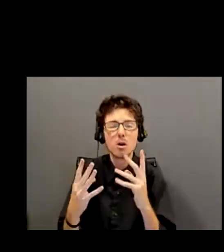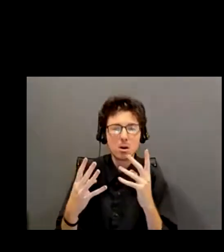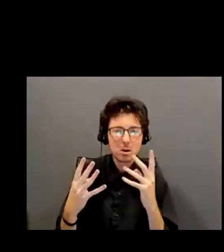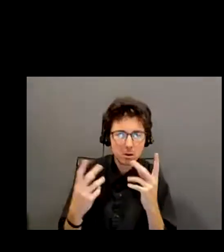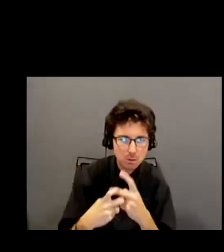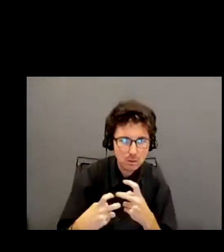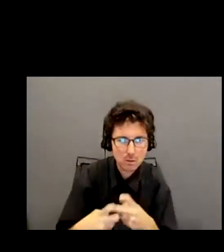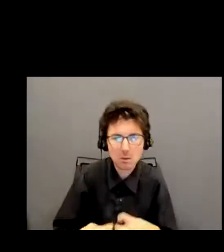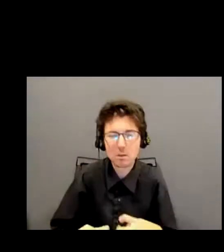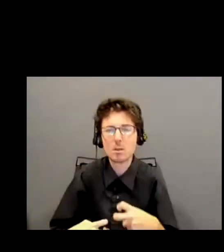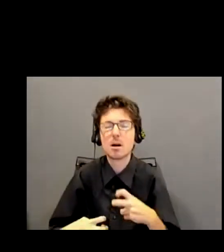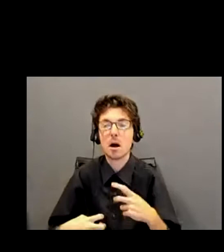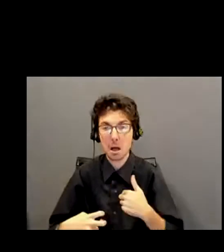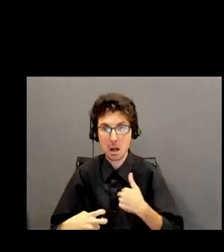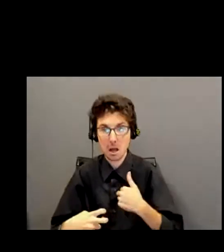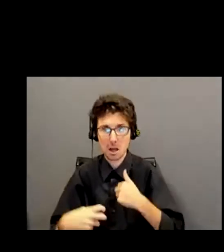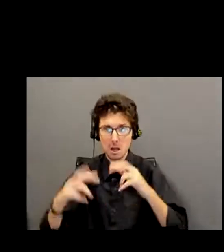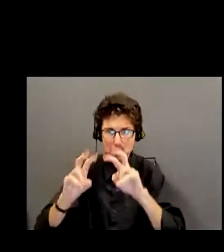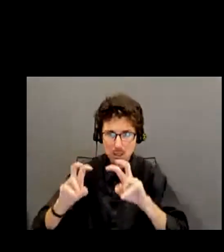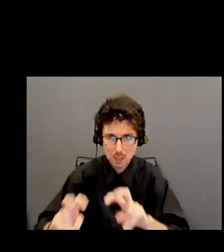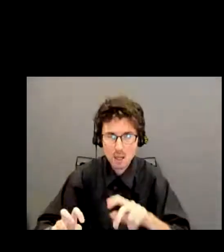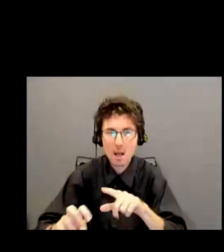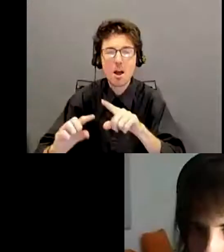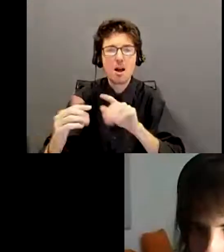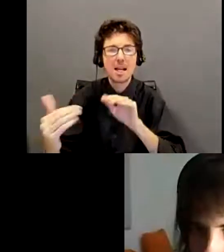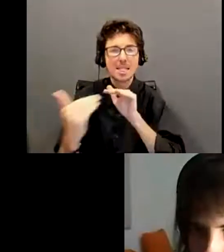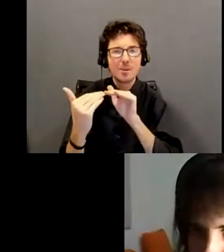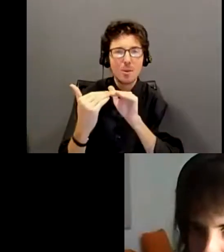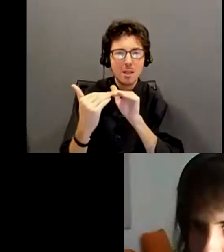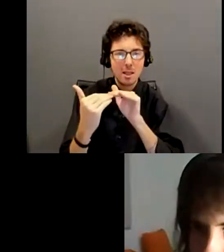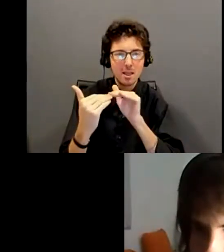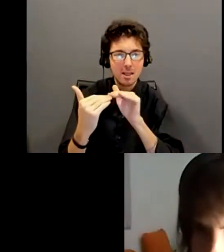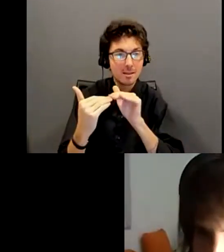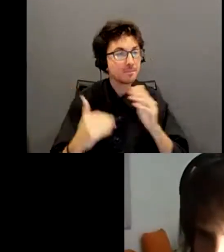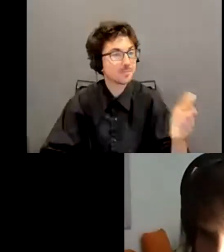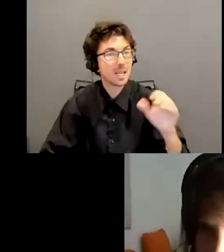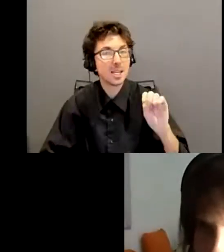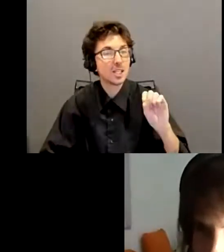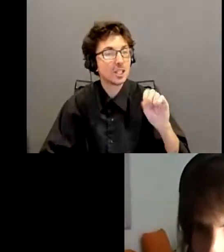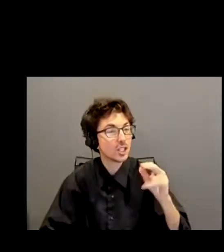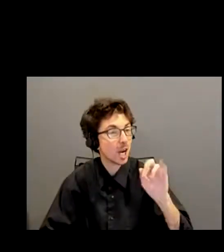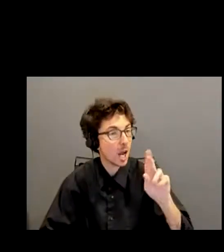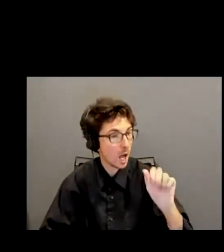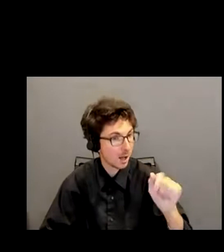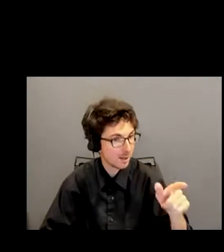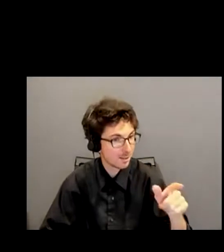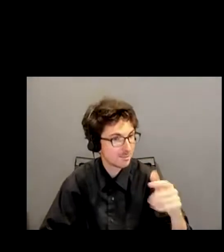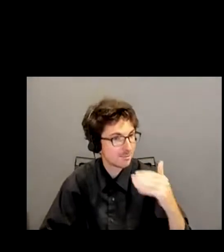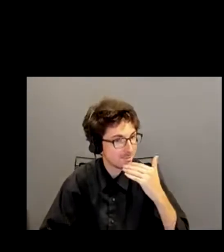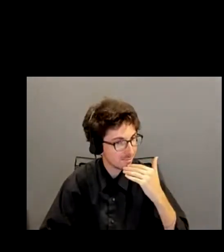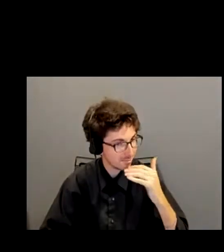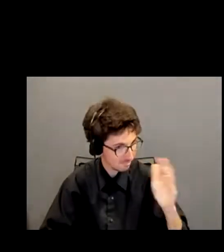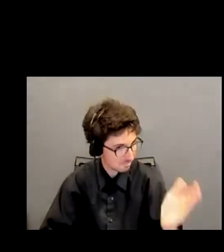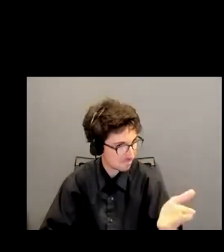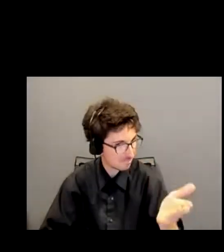as an equal. Shira, the floor is yours. Hi, everyone. I'm very, very excited to be here in